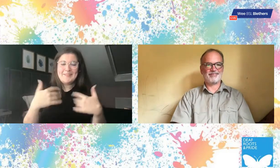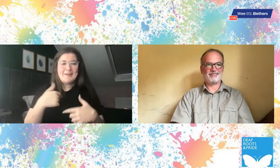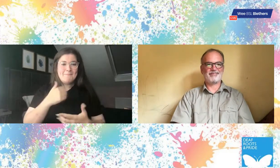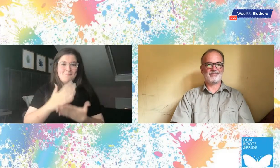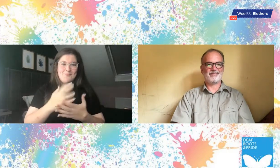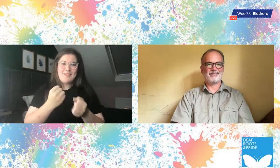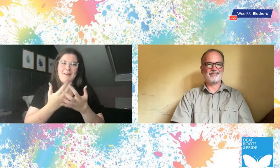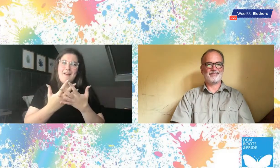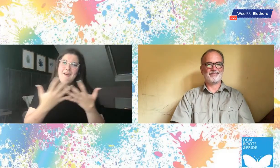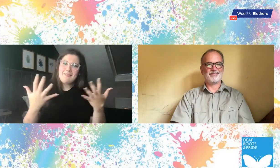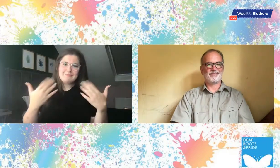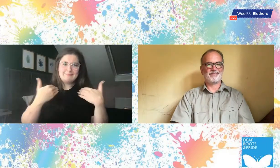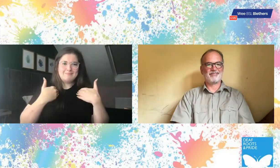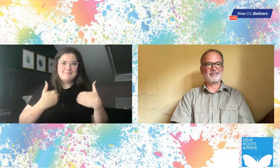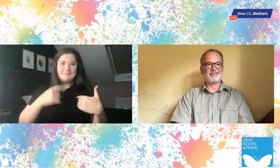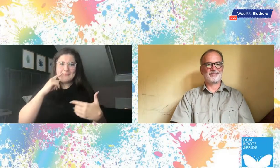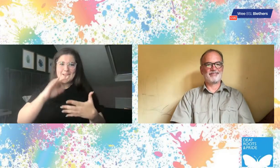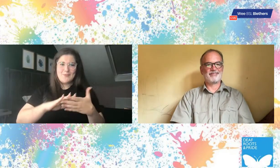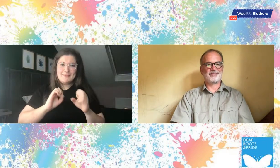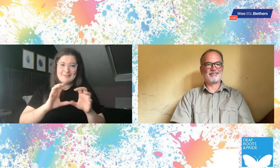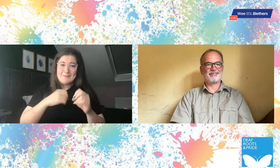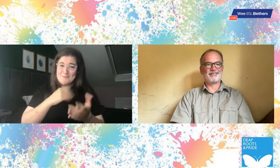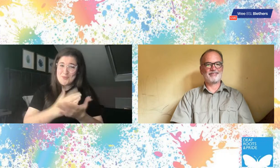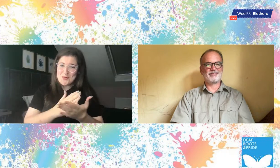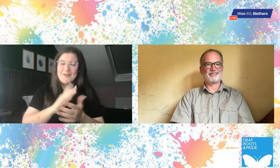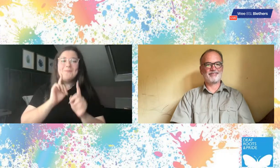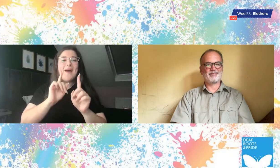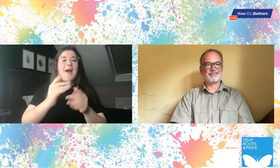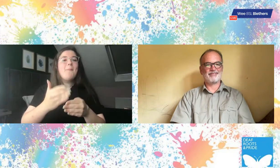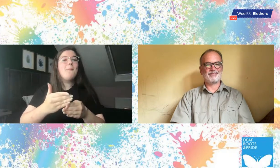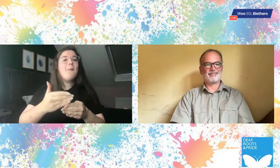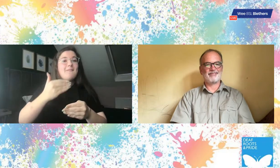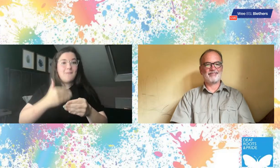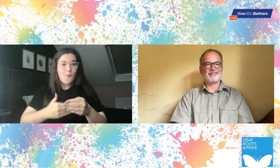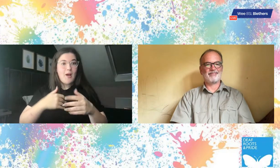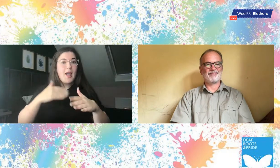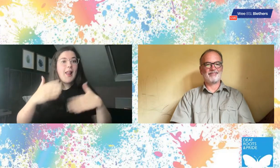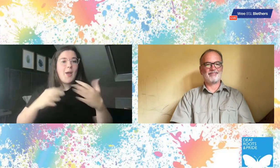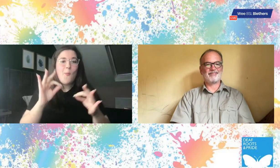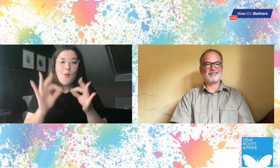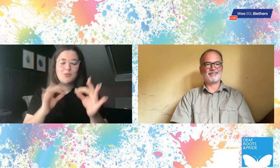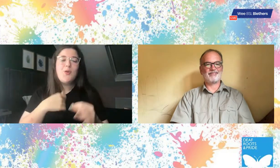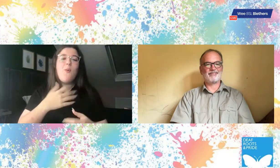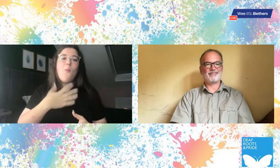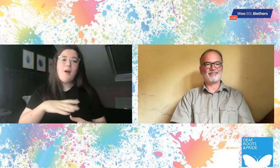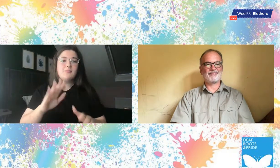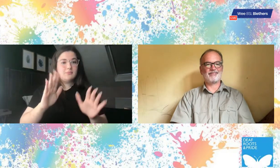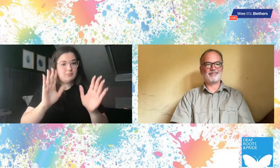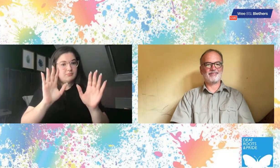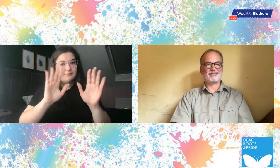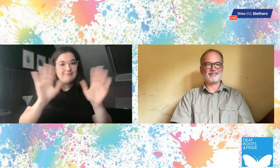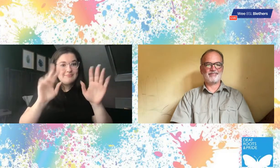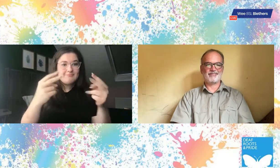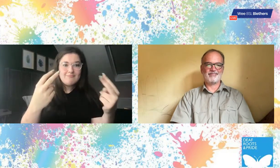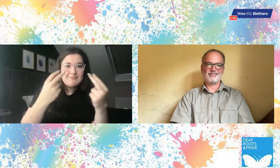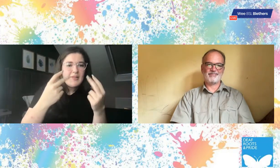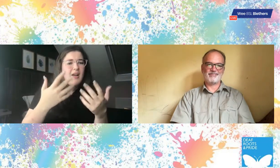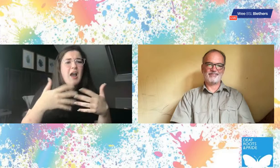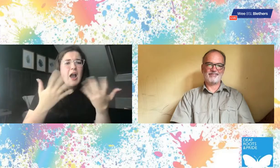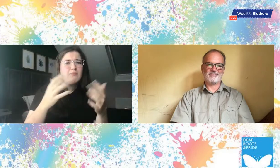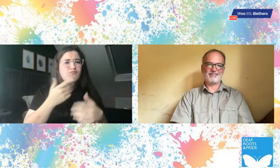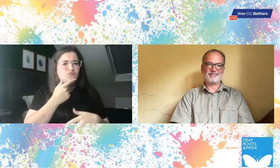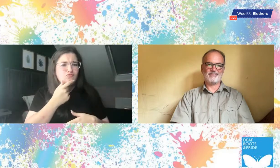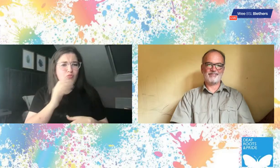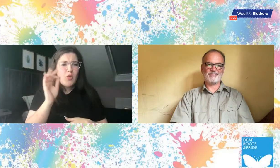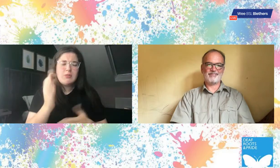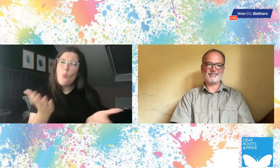terrific. 20 years. Wow, you must have so much experience. And I have